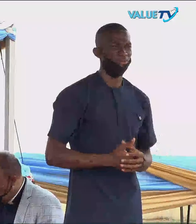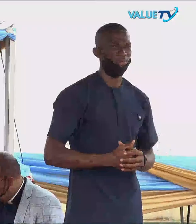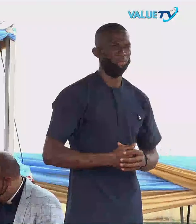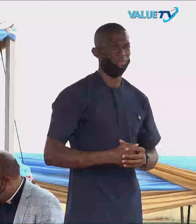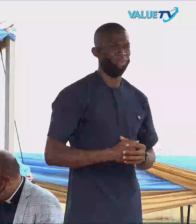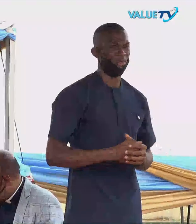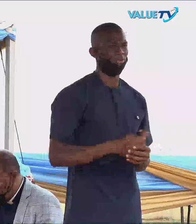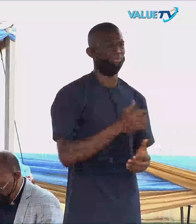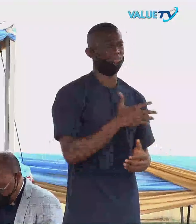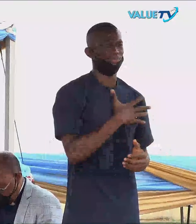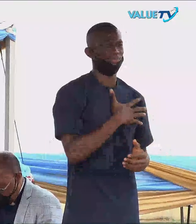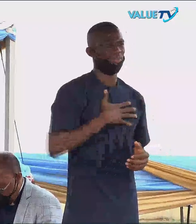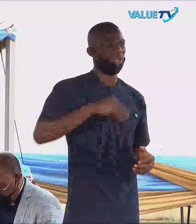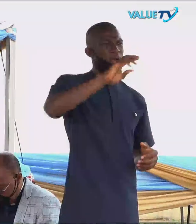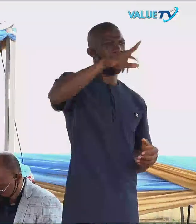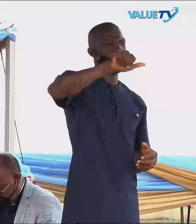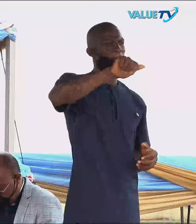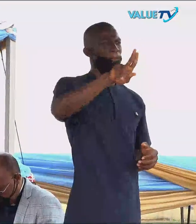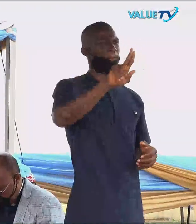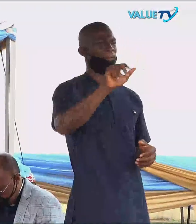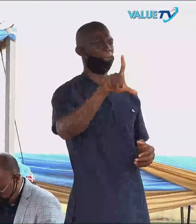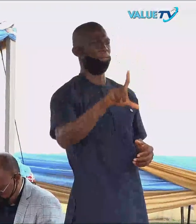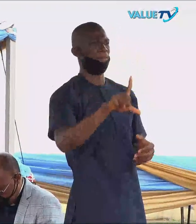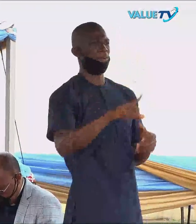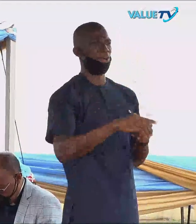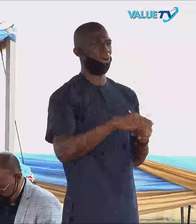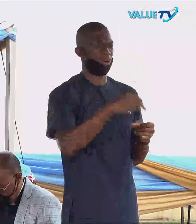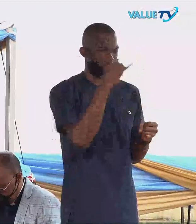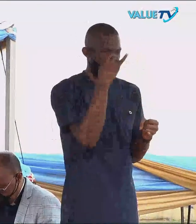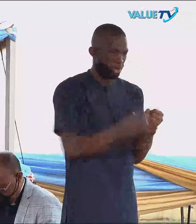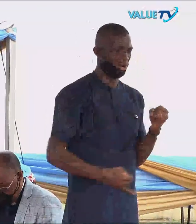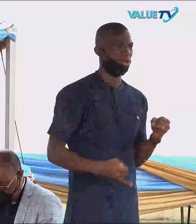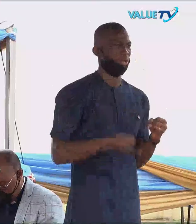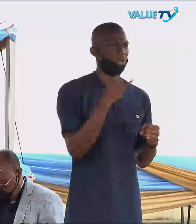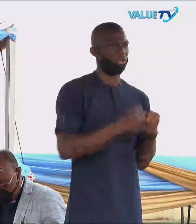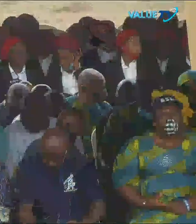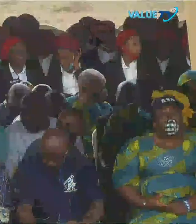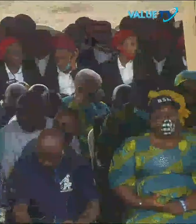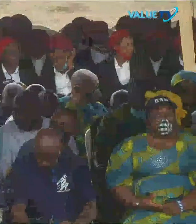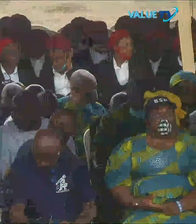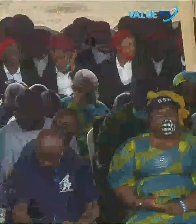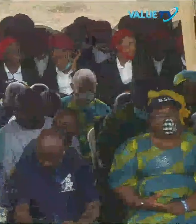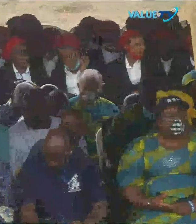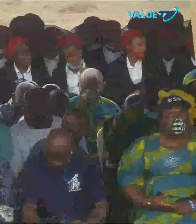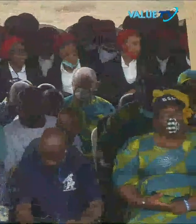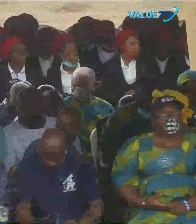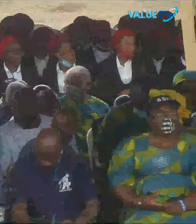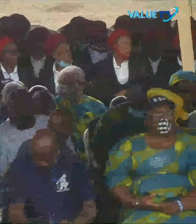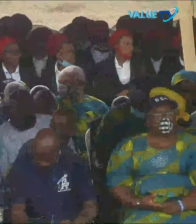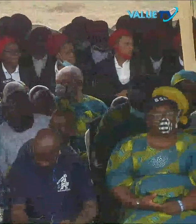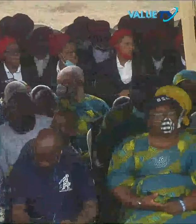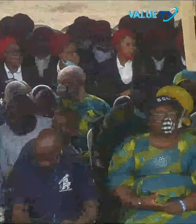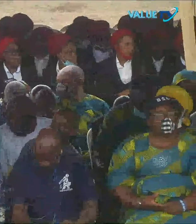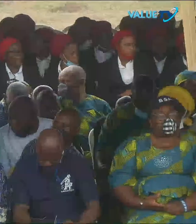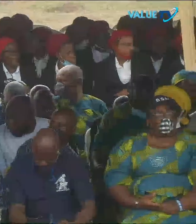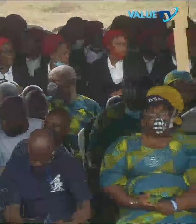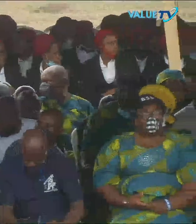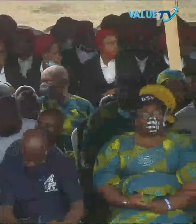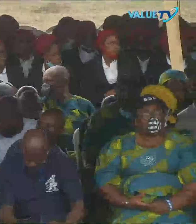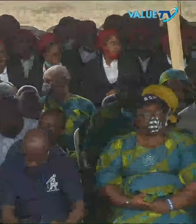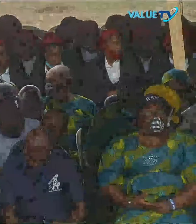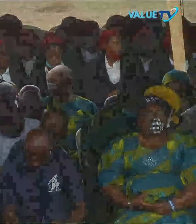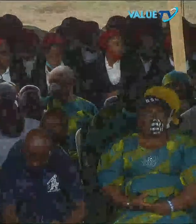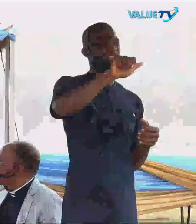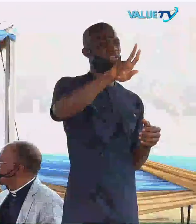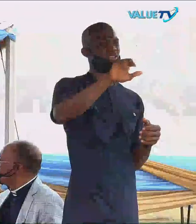And Paul ended in that verse 36 by saying, David served